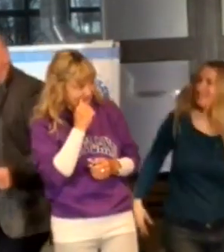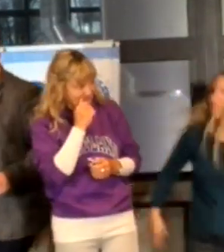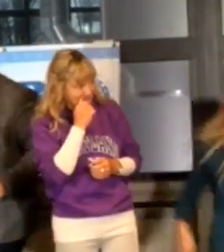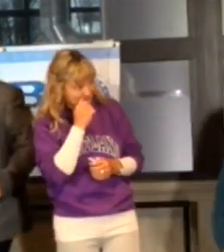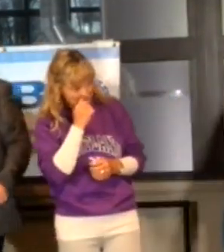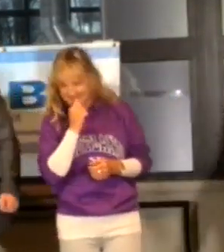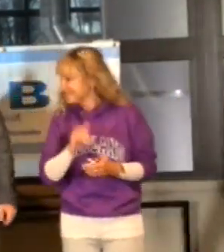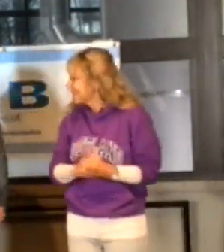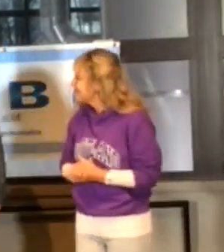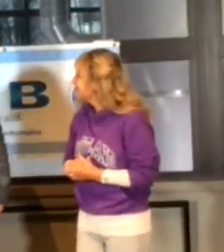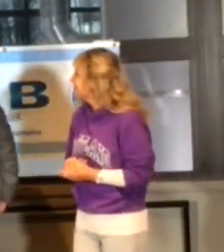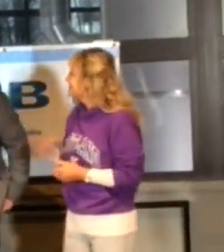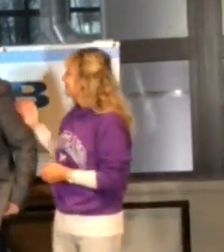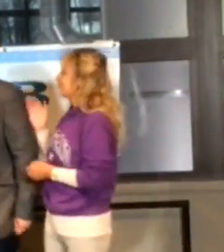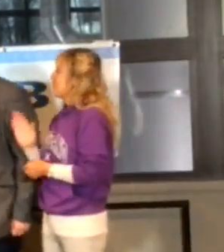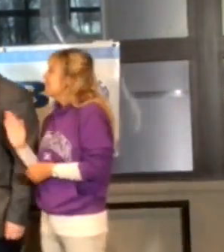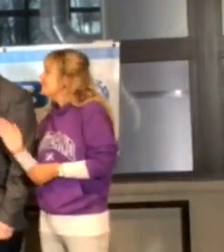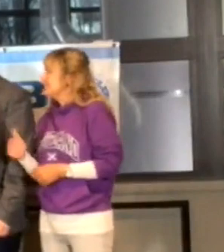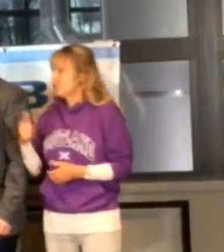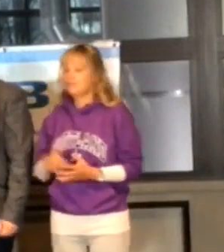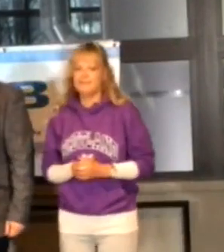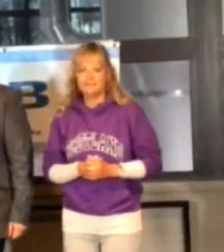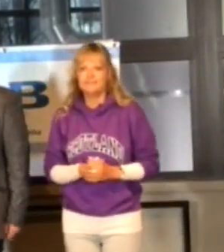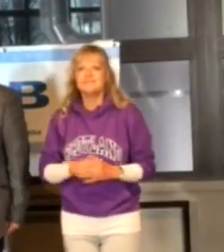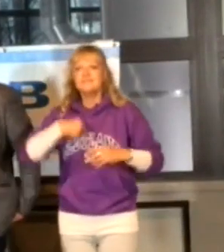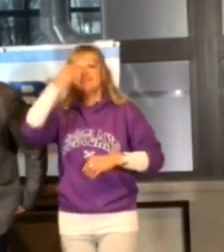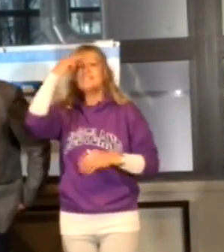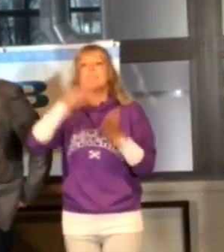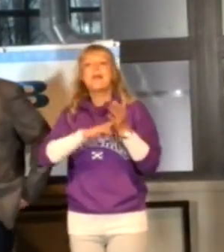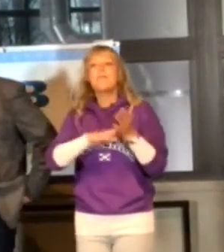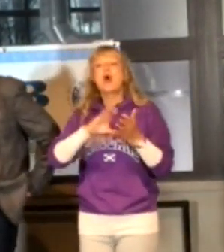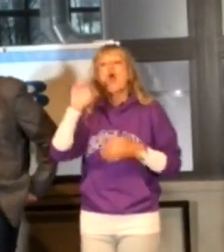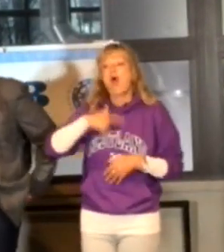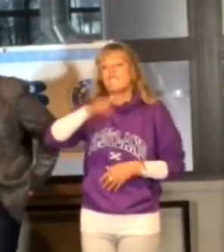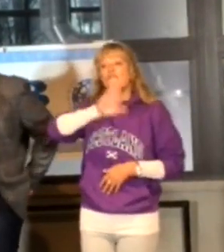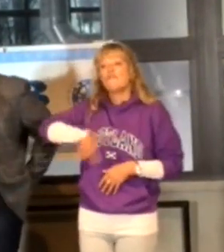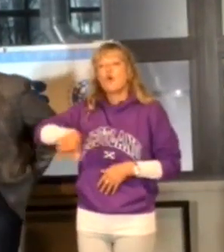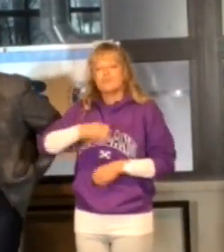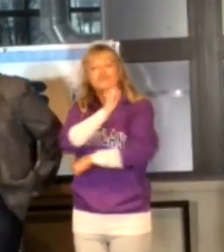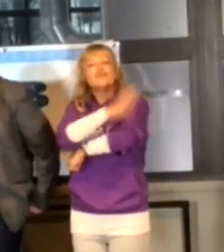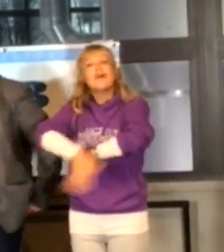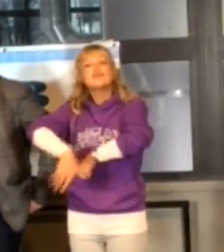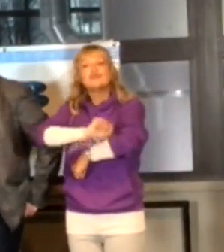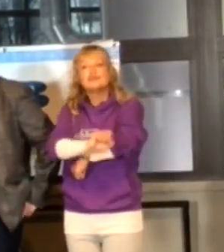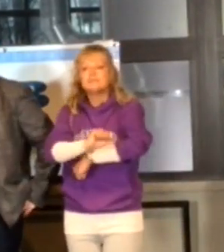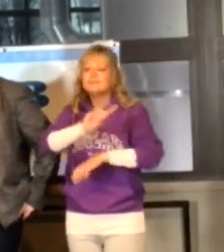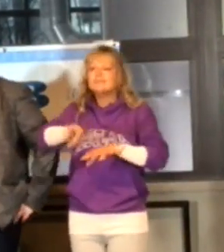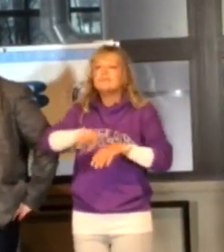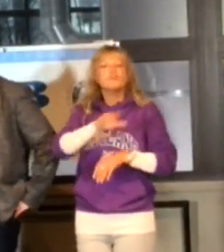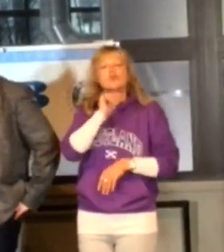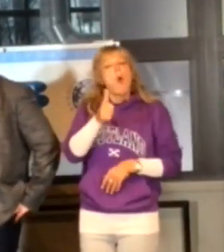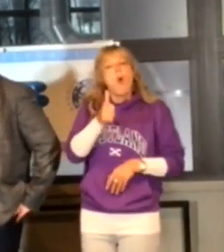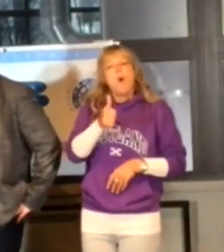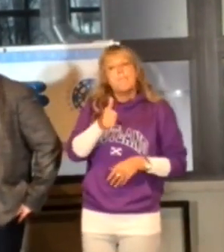Thank you. All right, folks. My name is Michael McLaughlin. I'm from grassroots, non-party political,